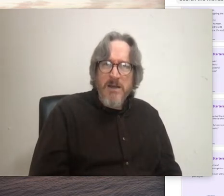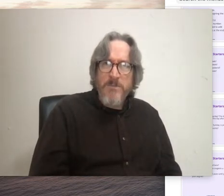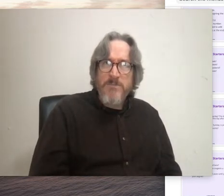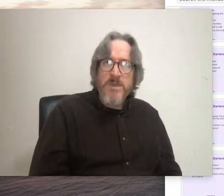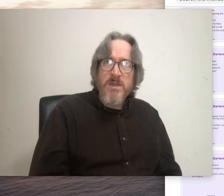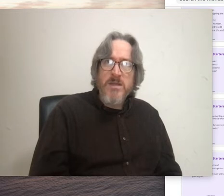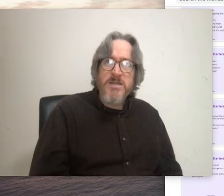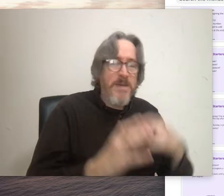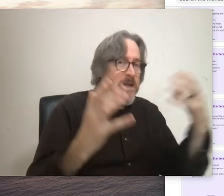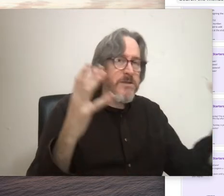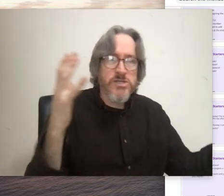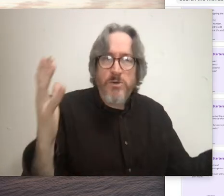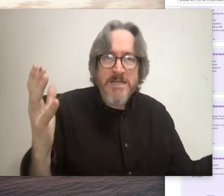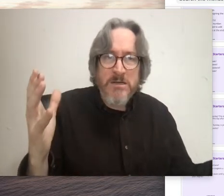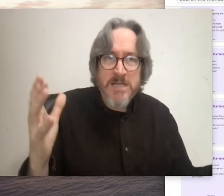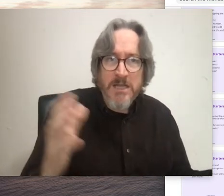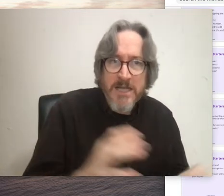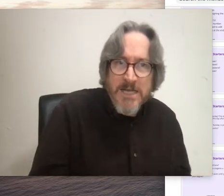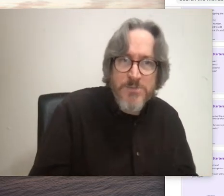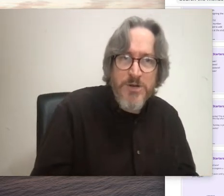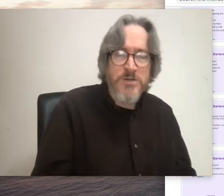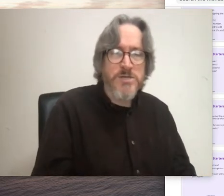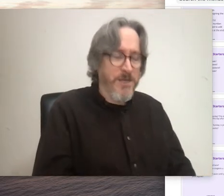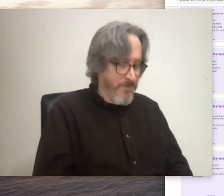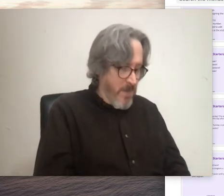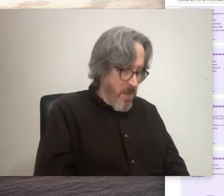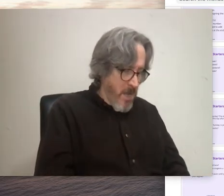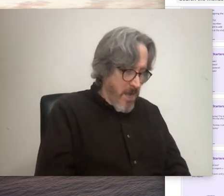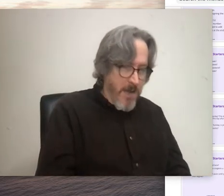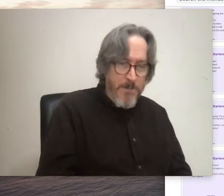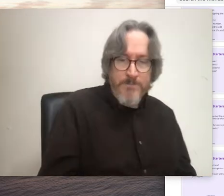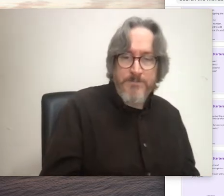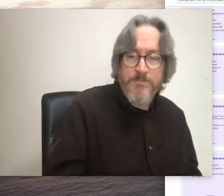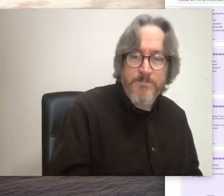It's depending on the storyteller telling, it's pretty interesting.